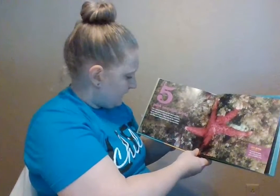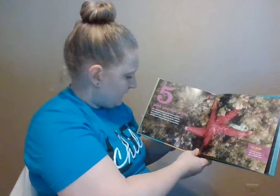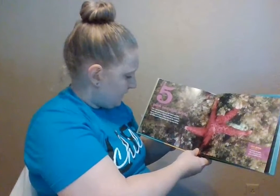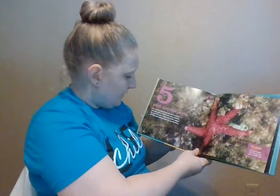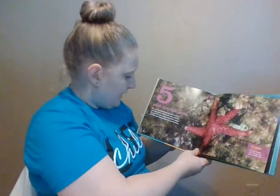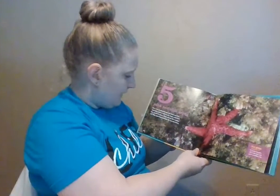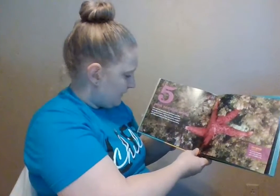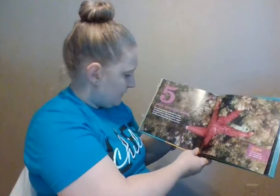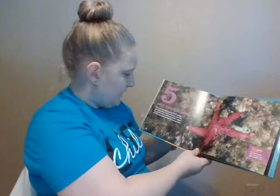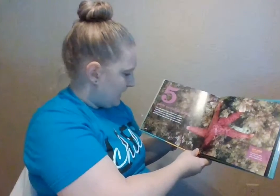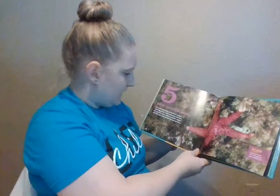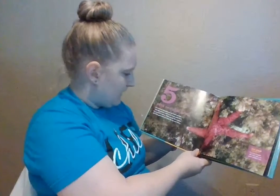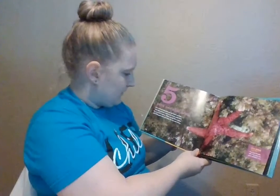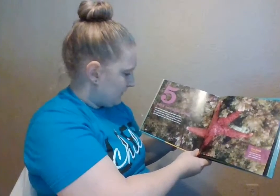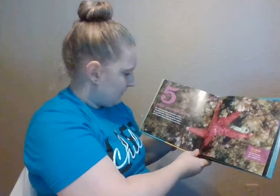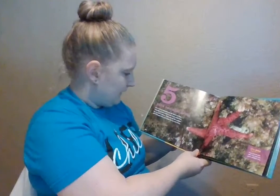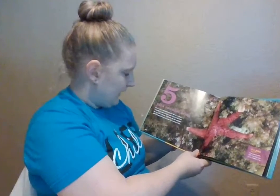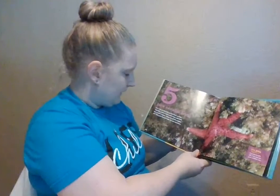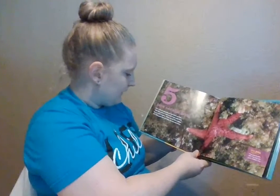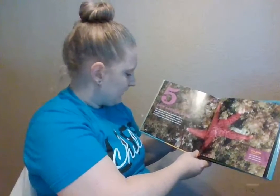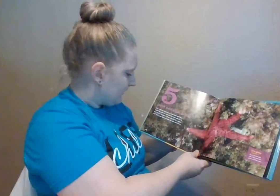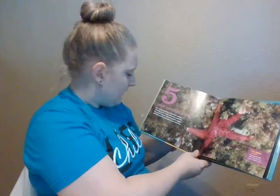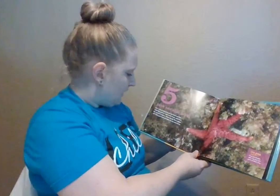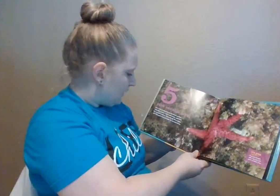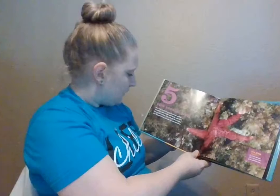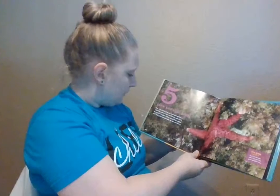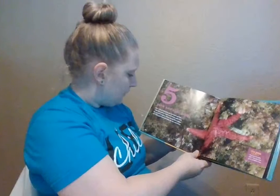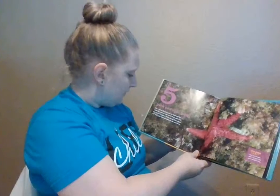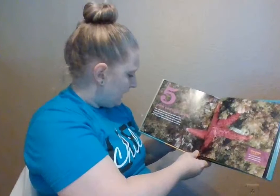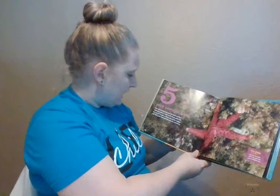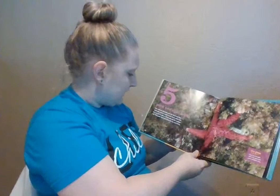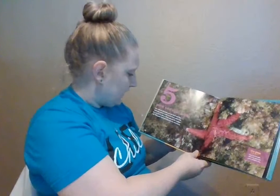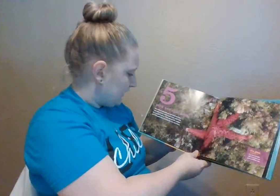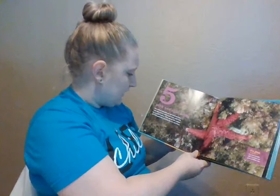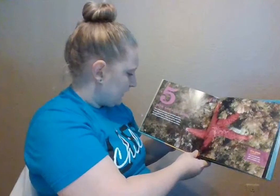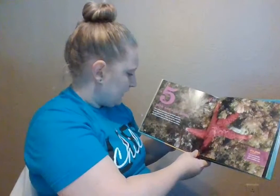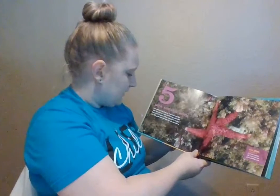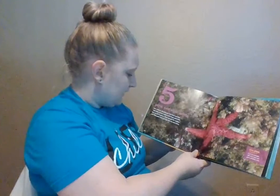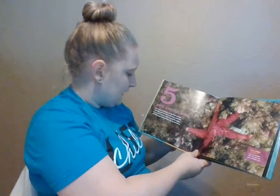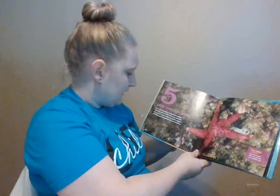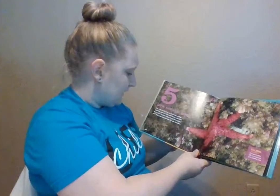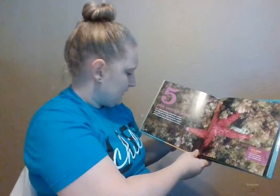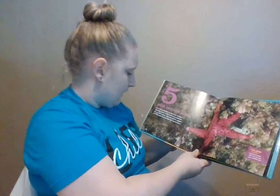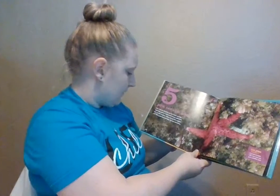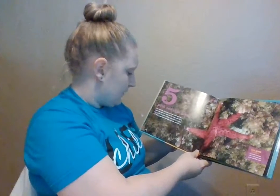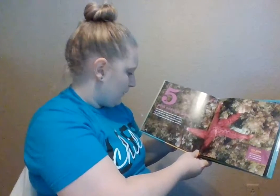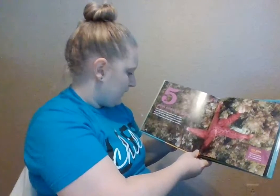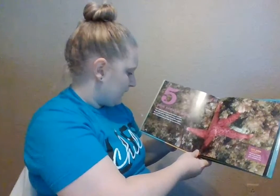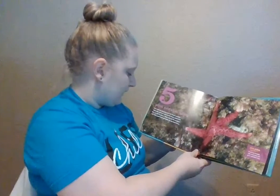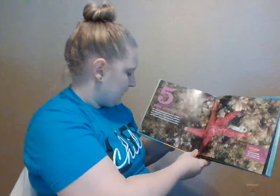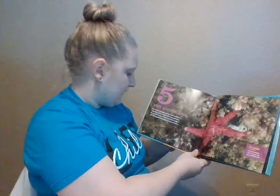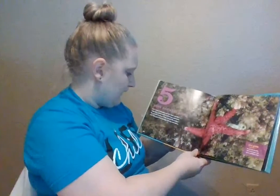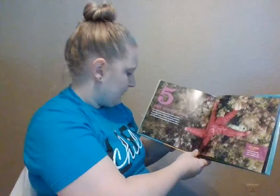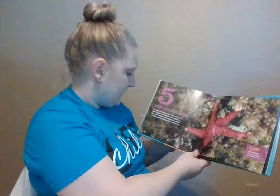star bend and flex. Tube-like suckers underneath these arms hold the sea star in